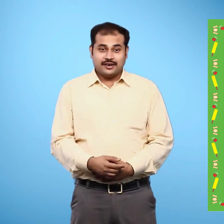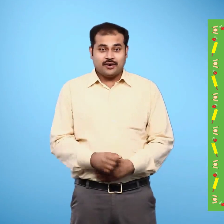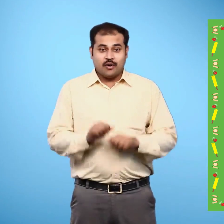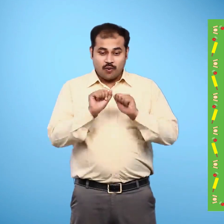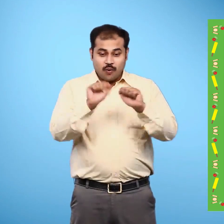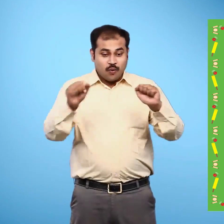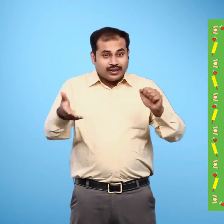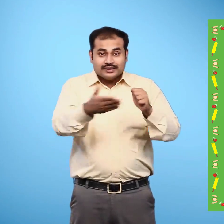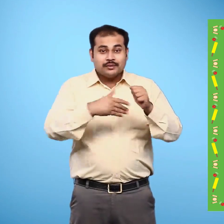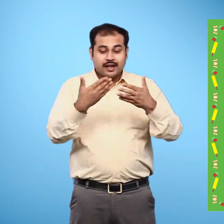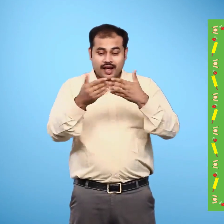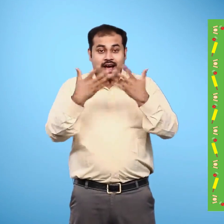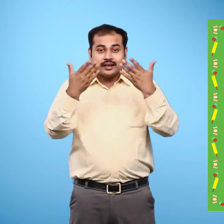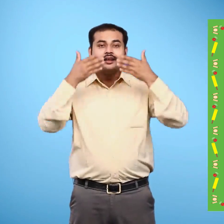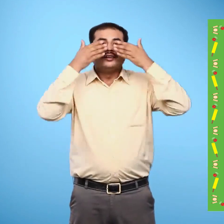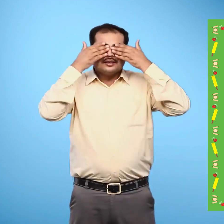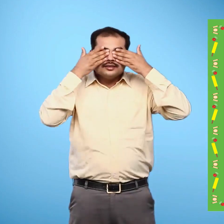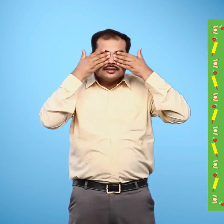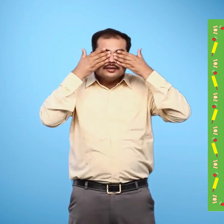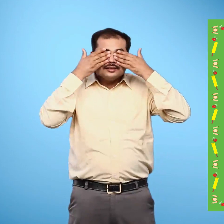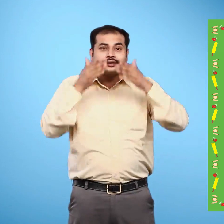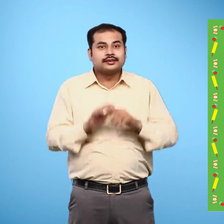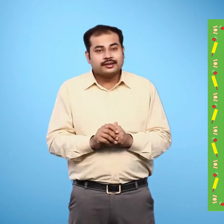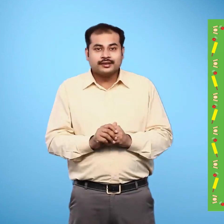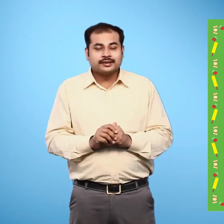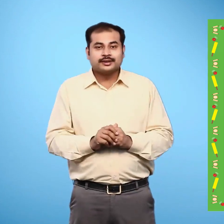Find out with your eyes shut well.